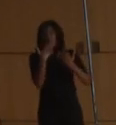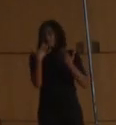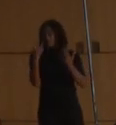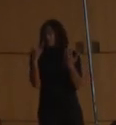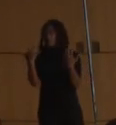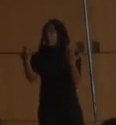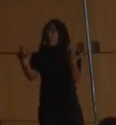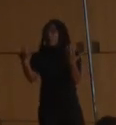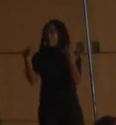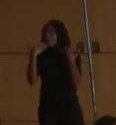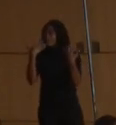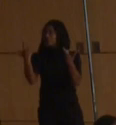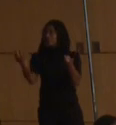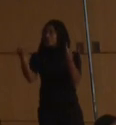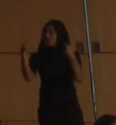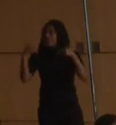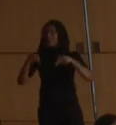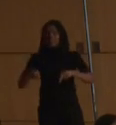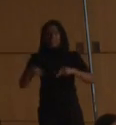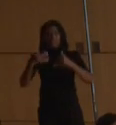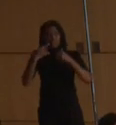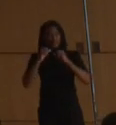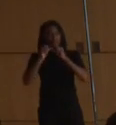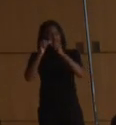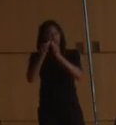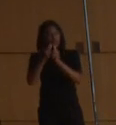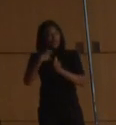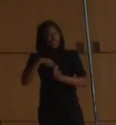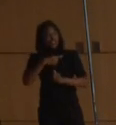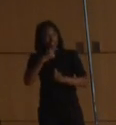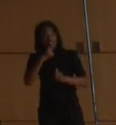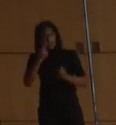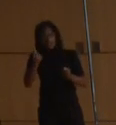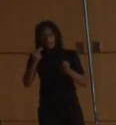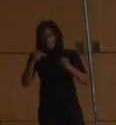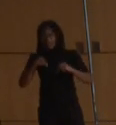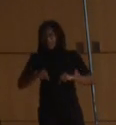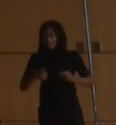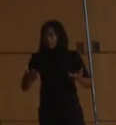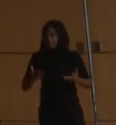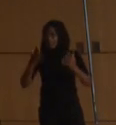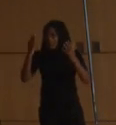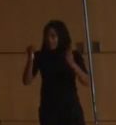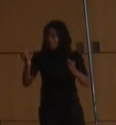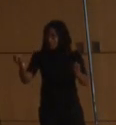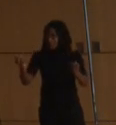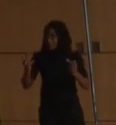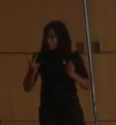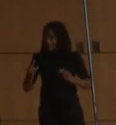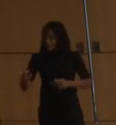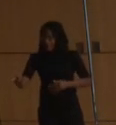audience. Thank you for being here. Thank you for sticking with us. Thank you for coming to the Lewis. Please come back.